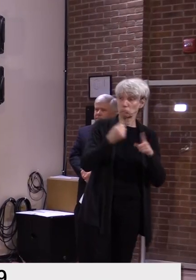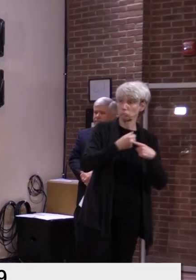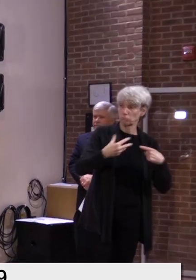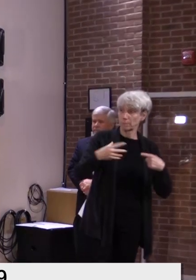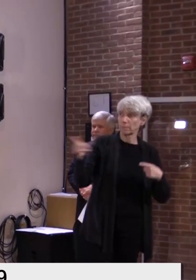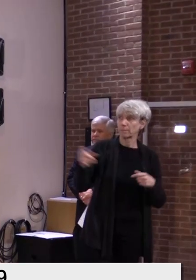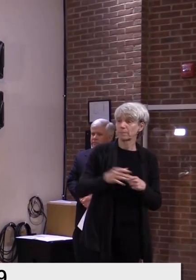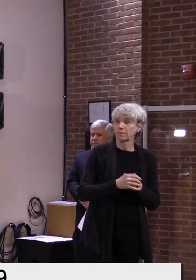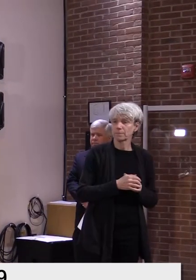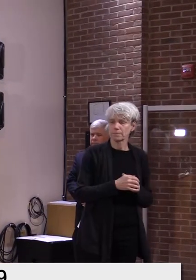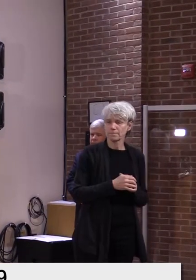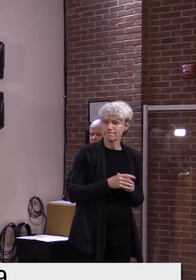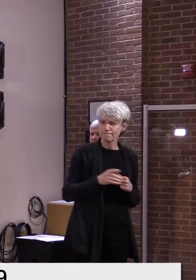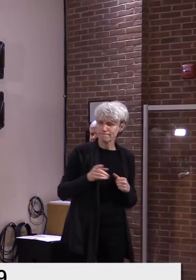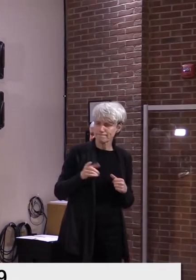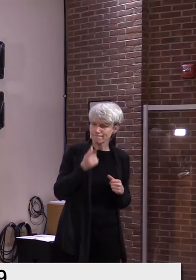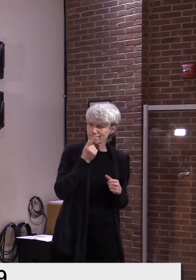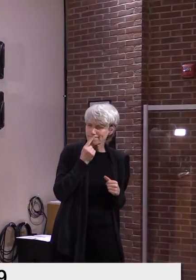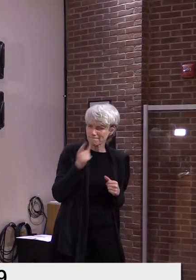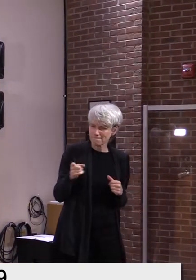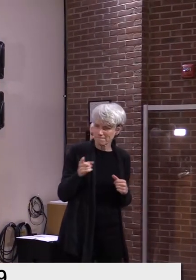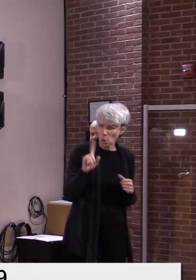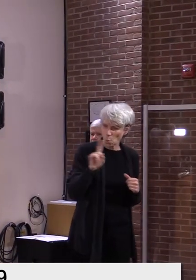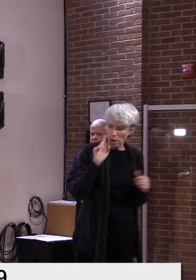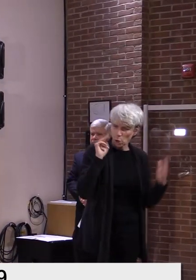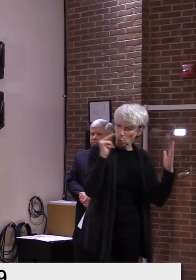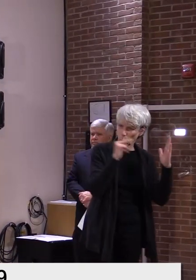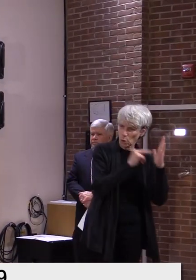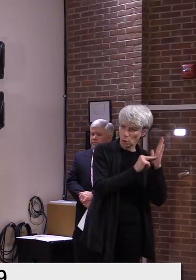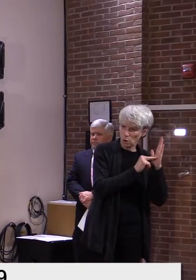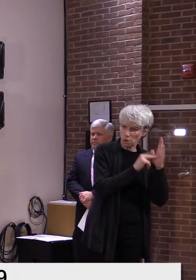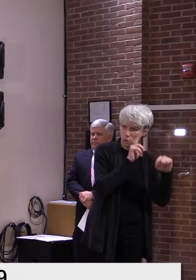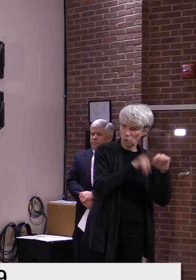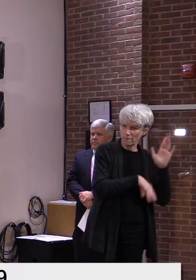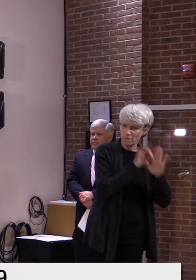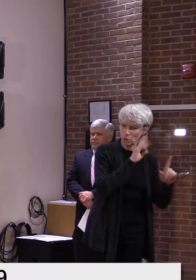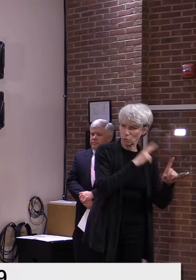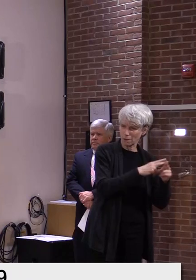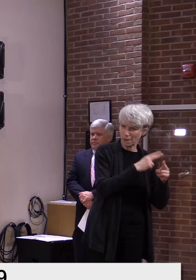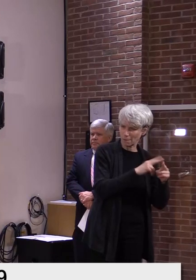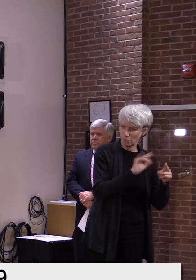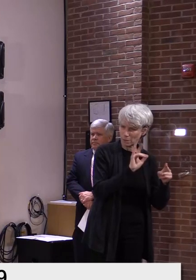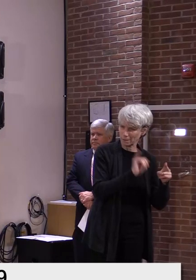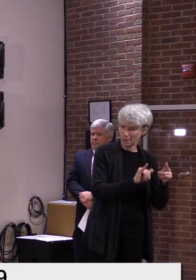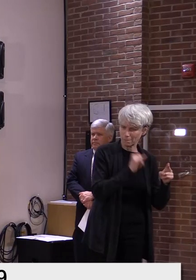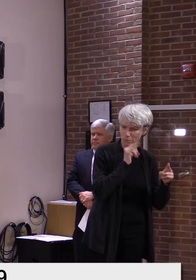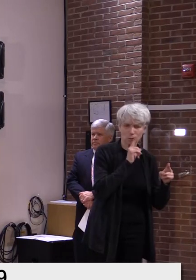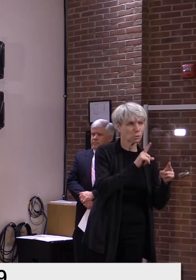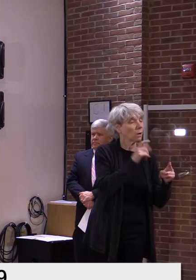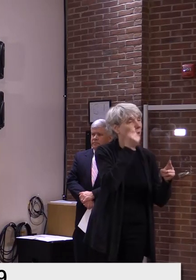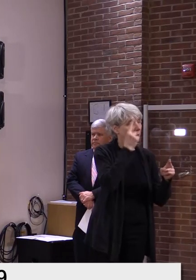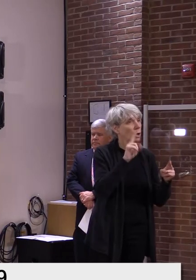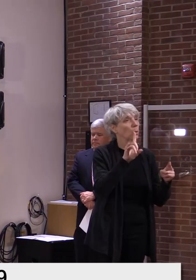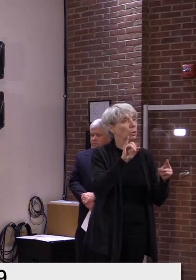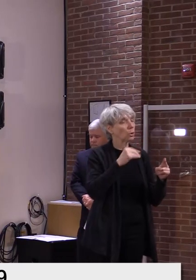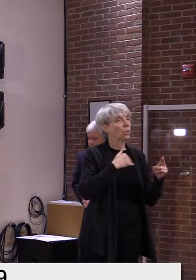I'm not sure what portal you're referring to, Greg, but we have an immunization registry that